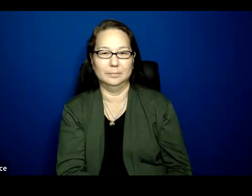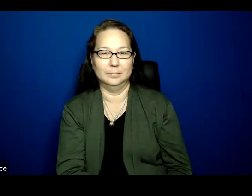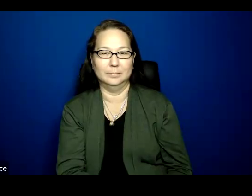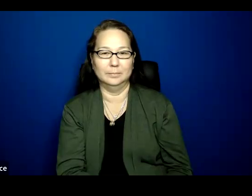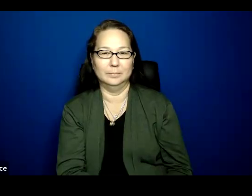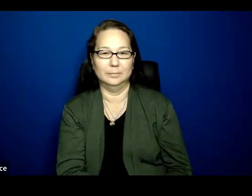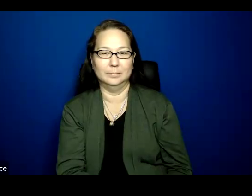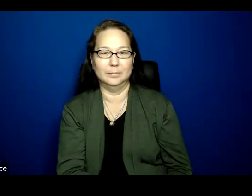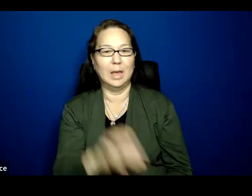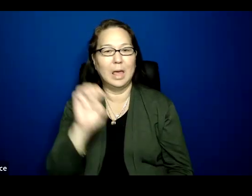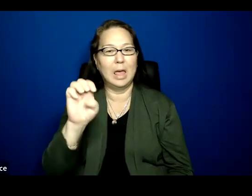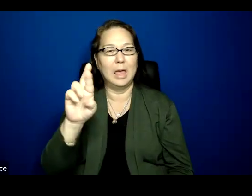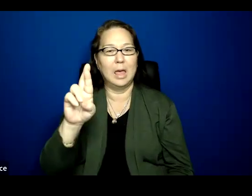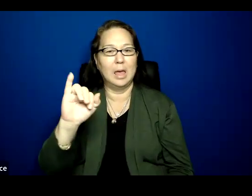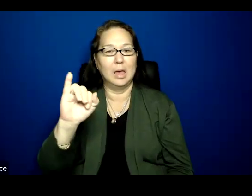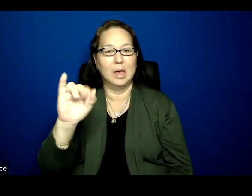Eric Berg.